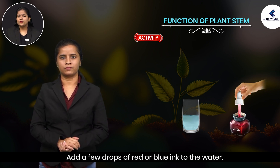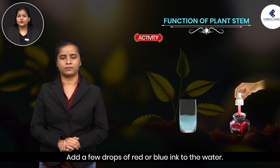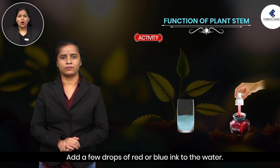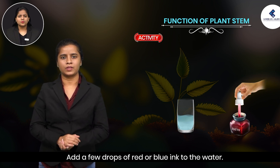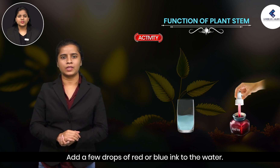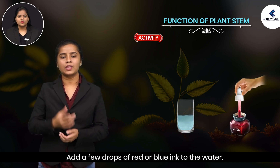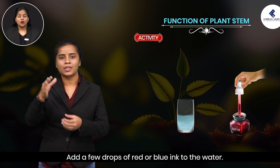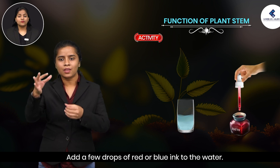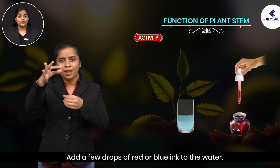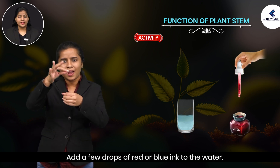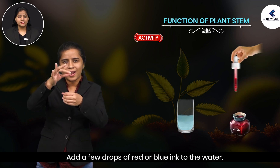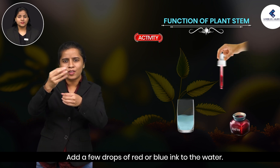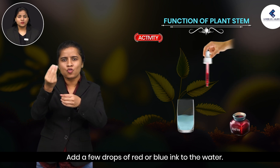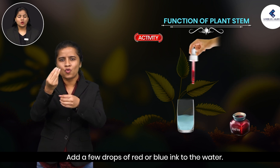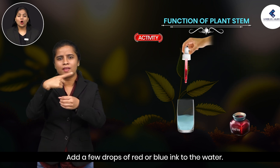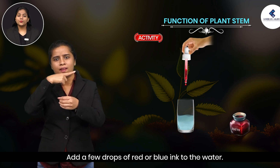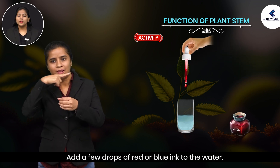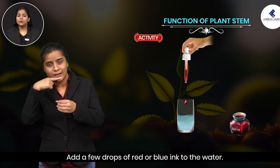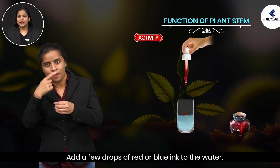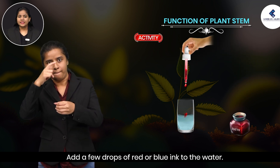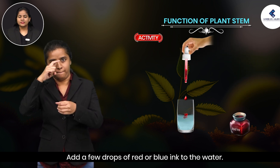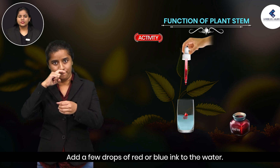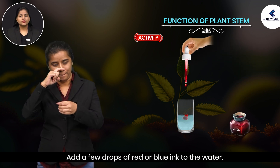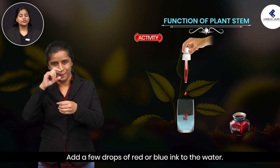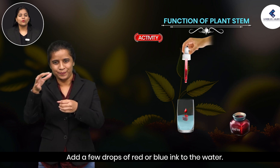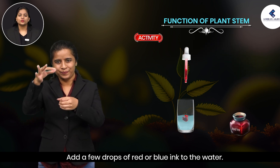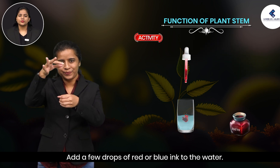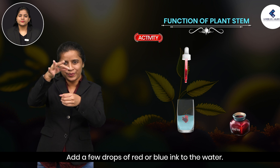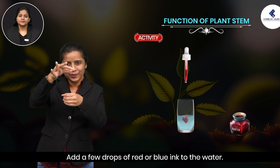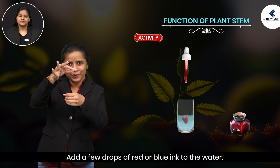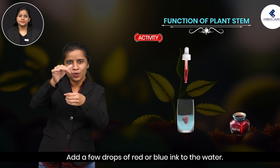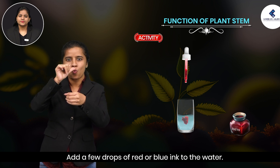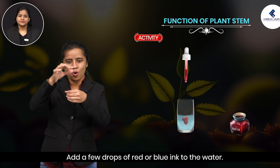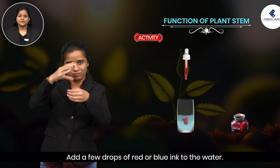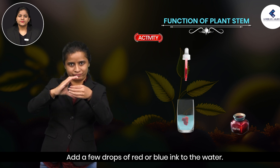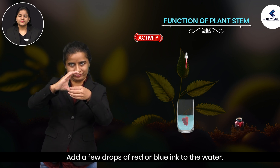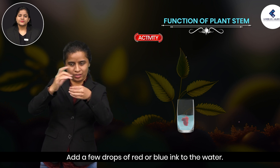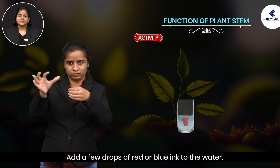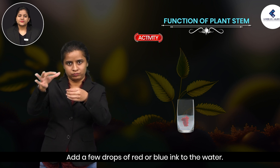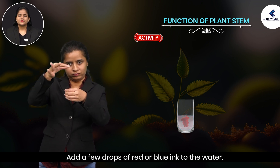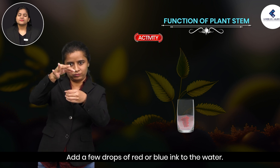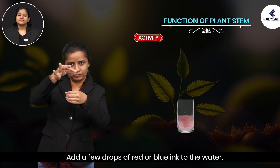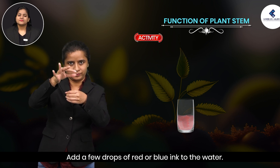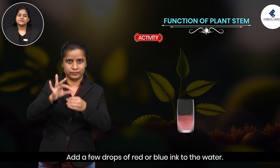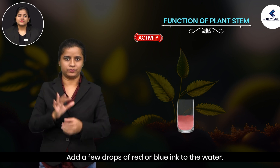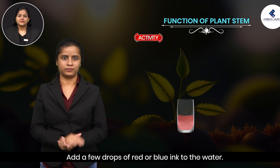Add a few drops of red or blue ink to the water.